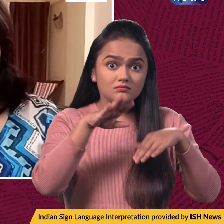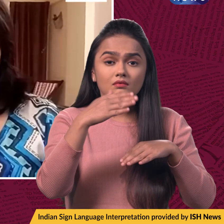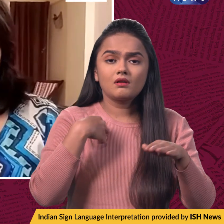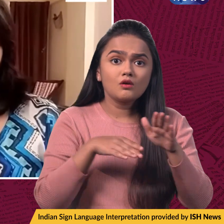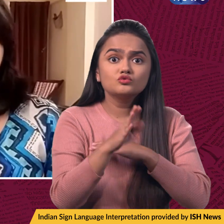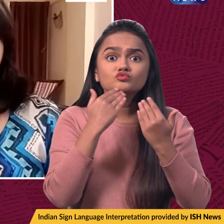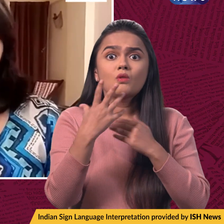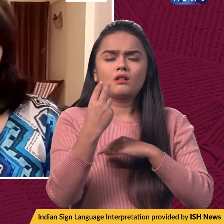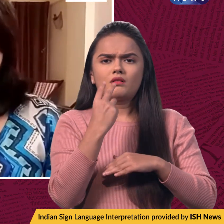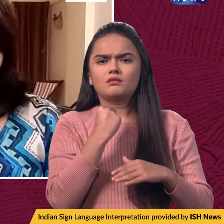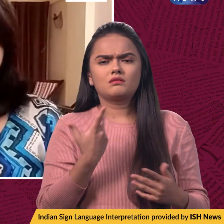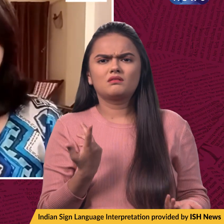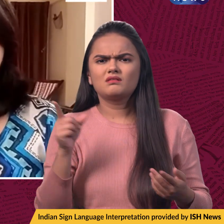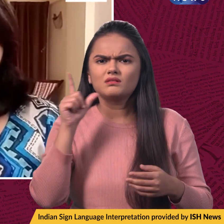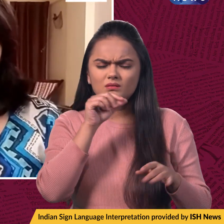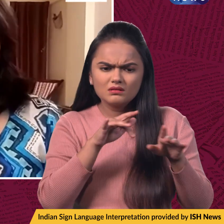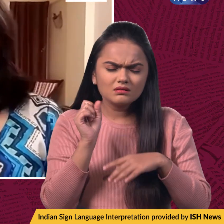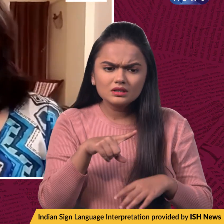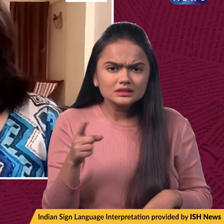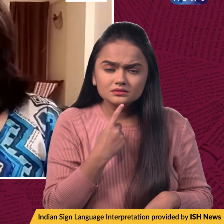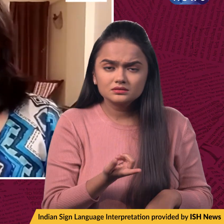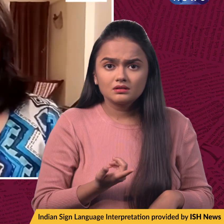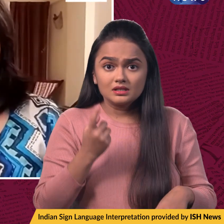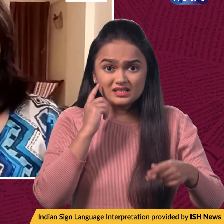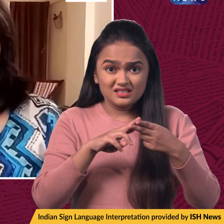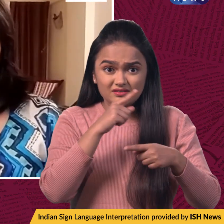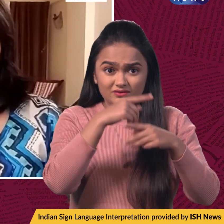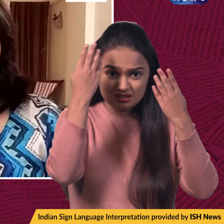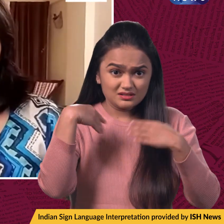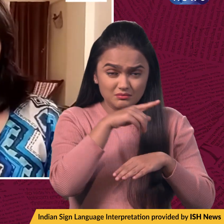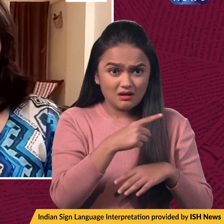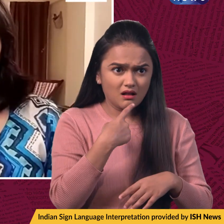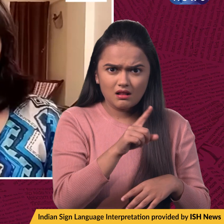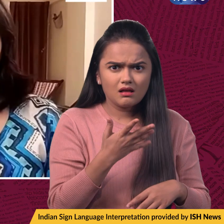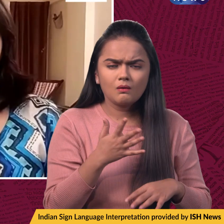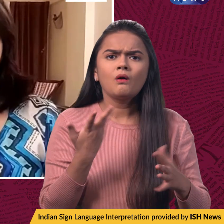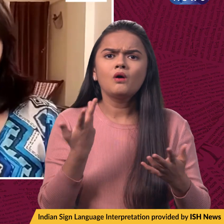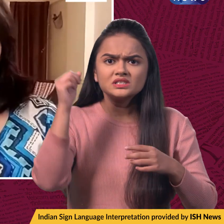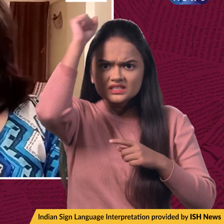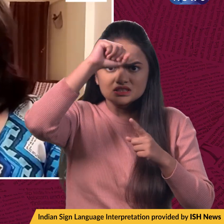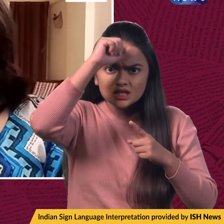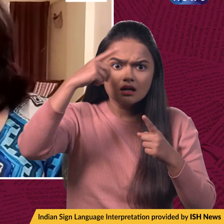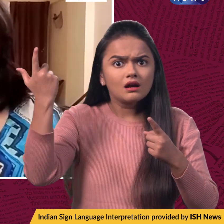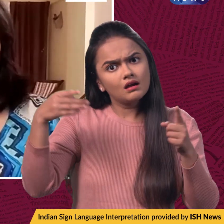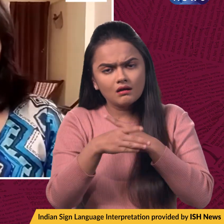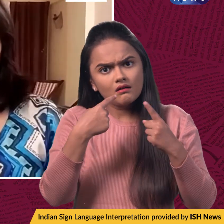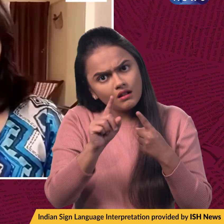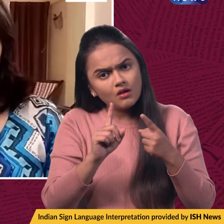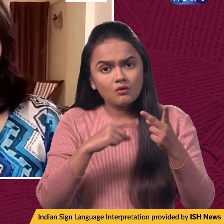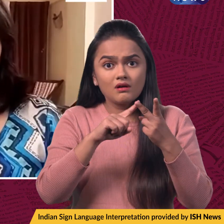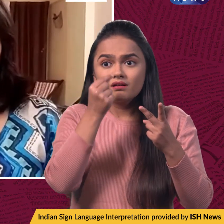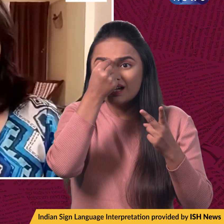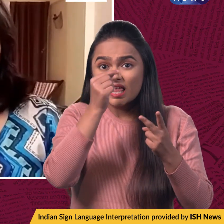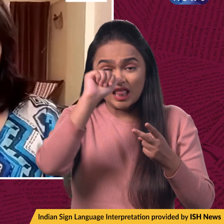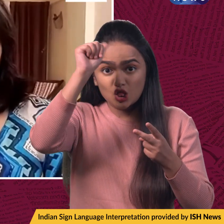hijabs. He tweeted, and I quote, if the hijab is disallowed, what about the Sikh turban? The Hindu's